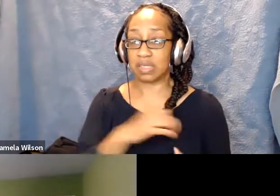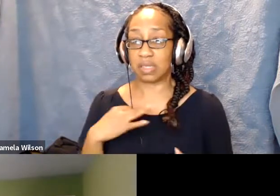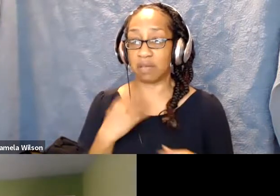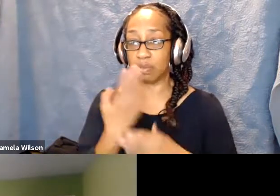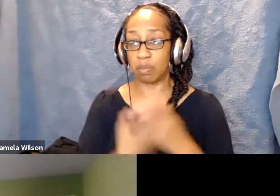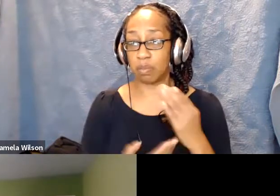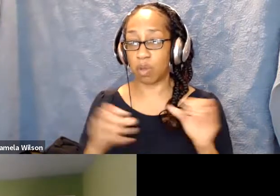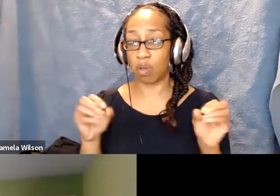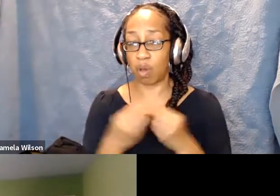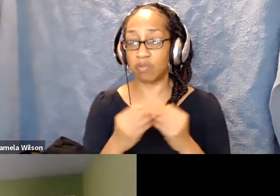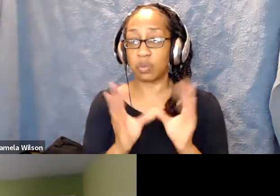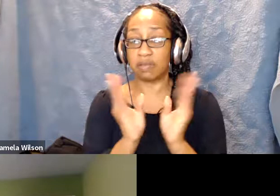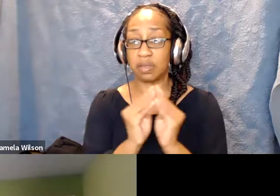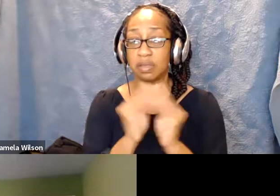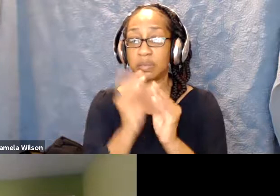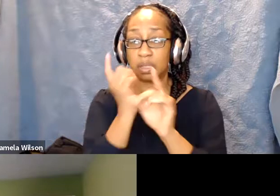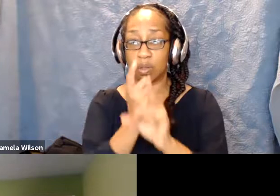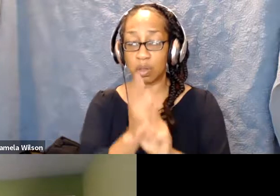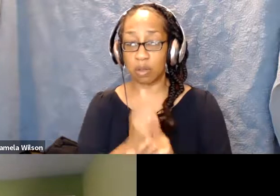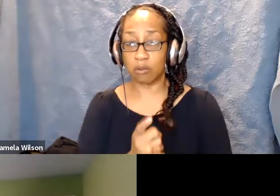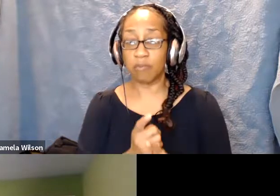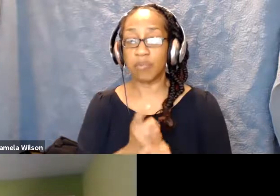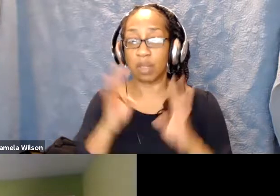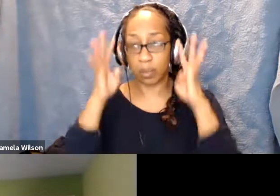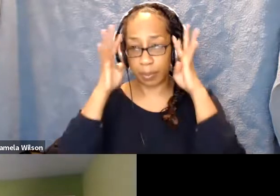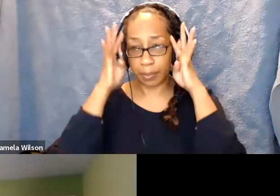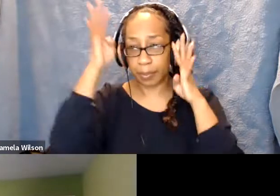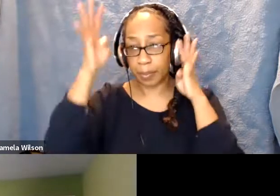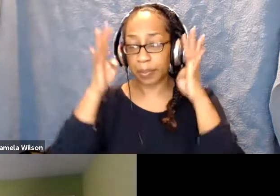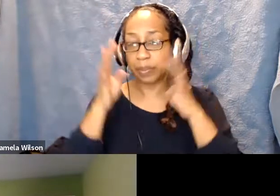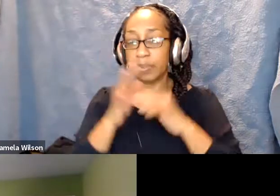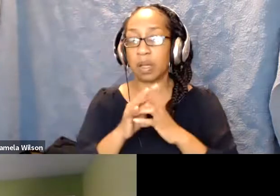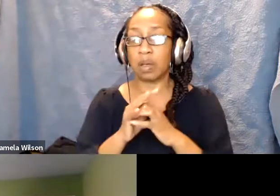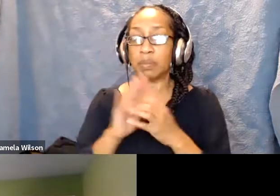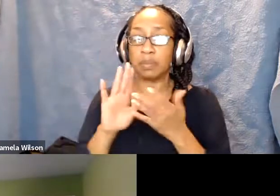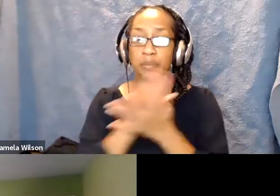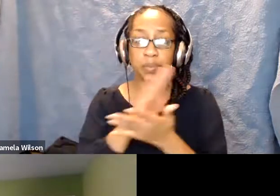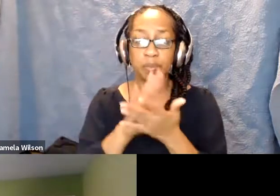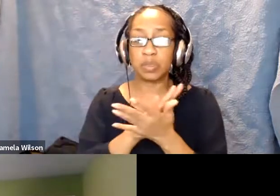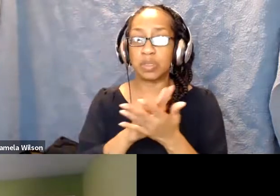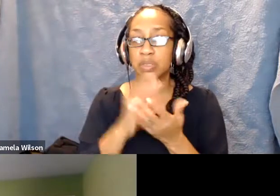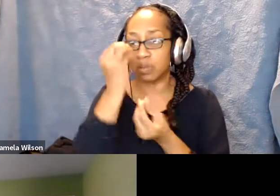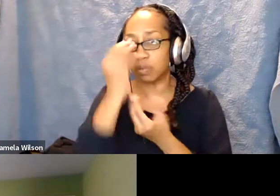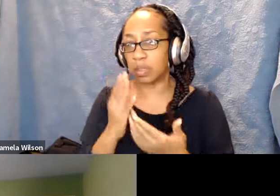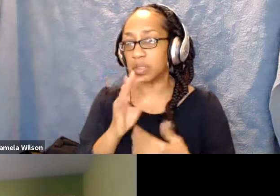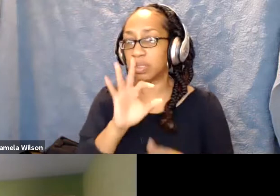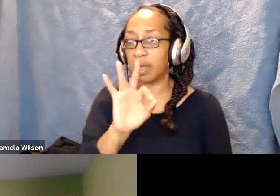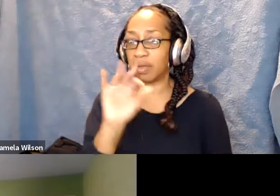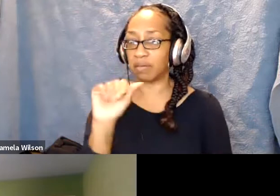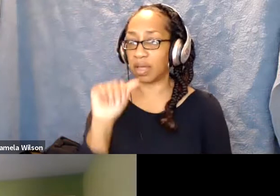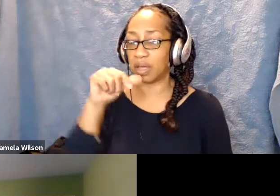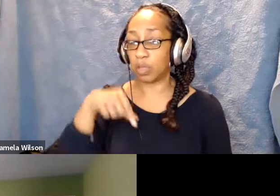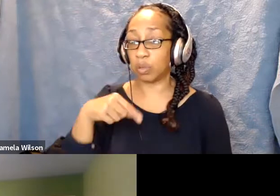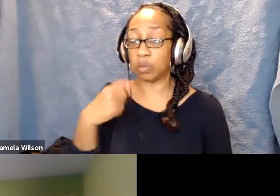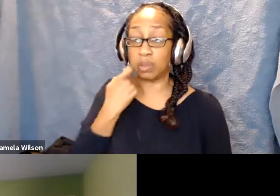meet regularly, and we develop guidance documents, FAQs. Most